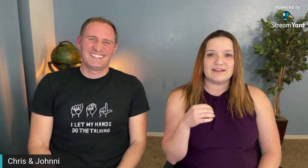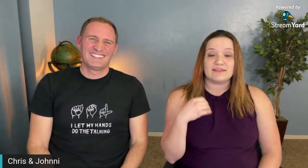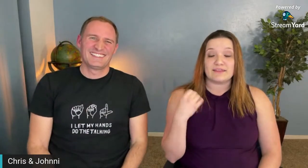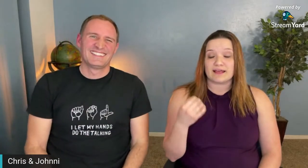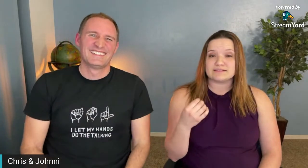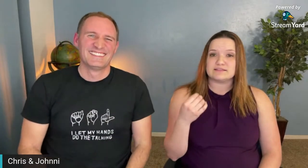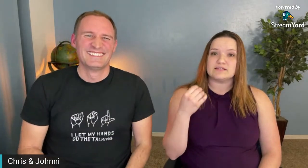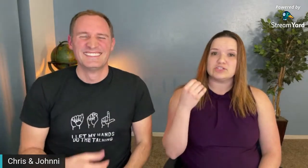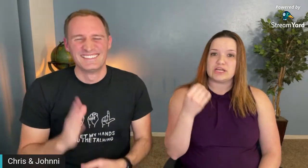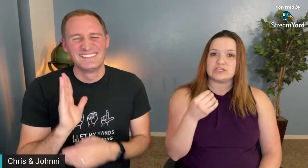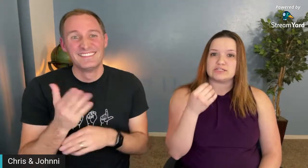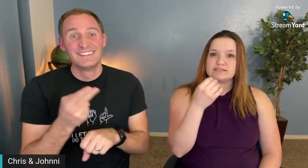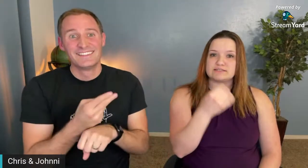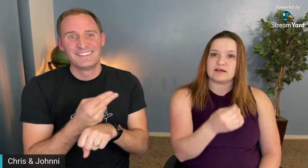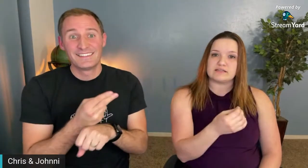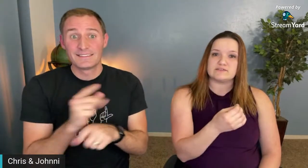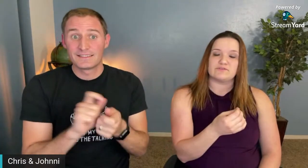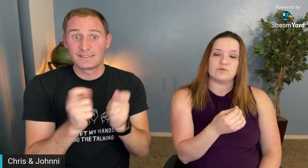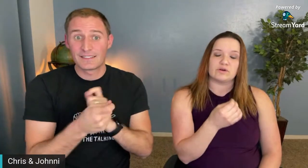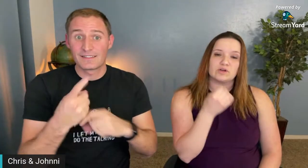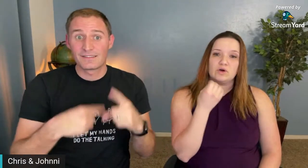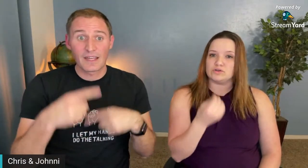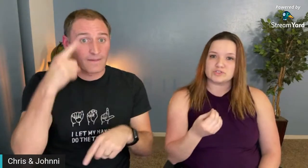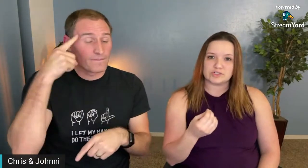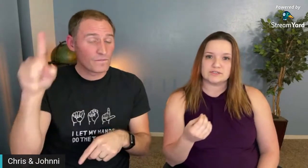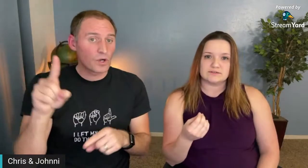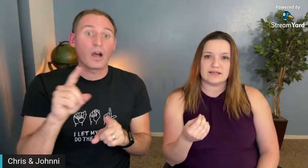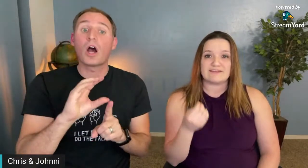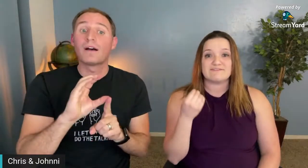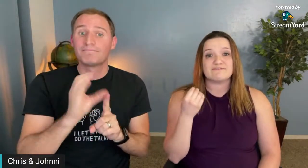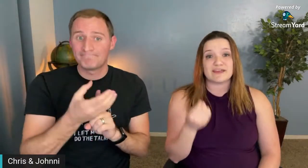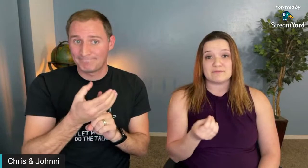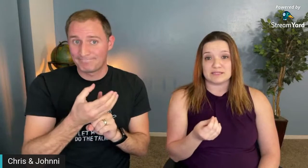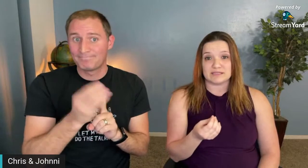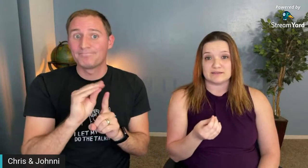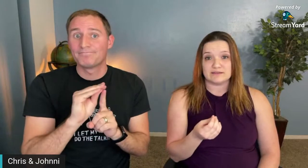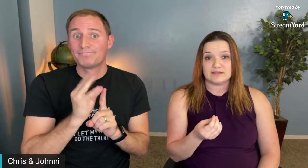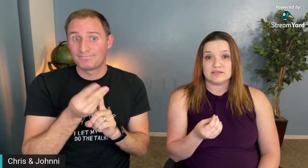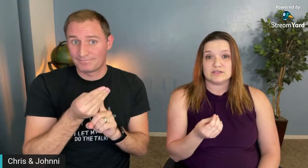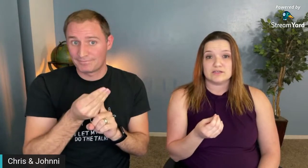And that's the changing signs for culture and family.